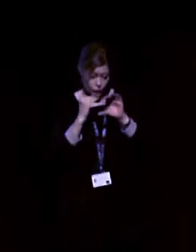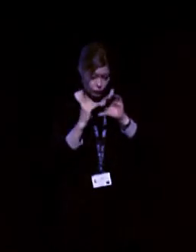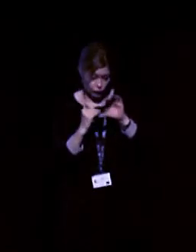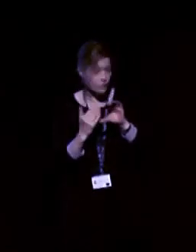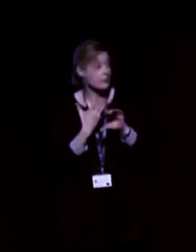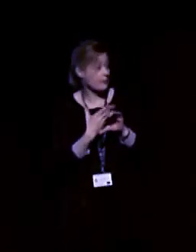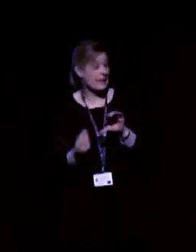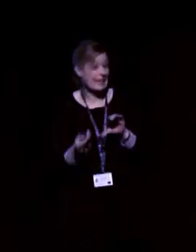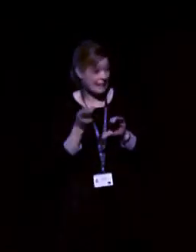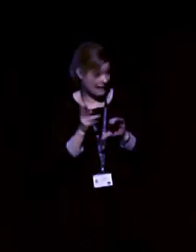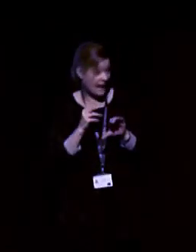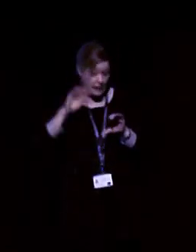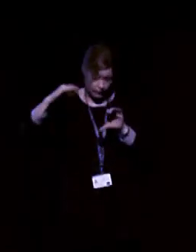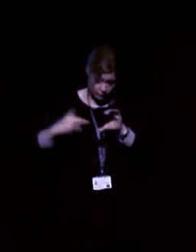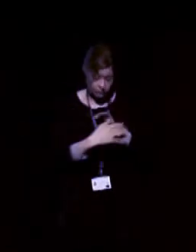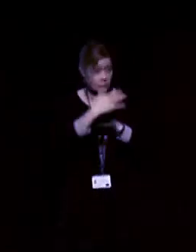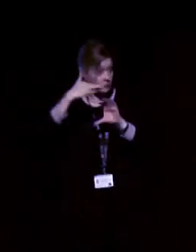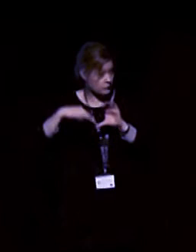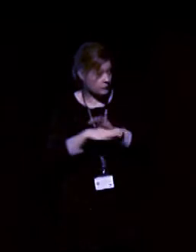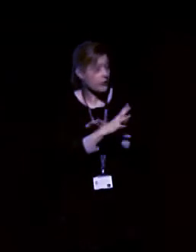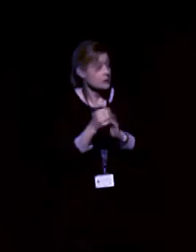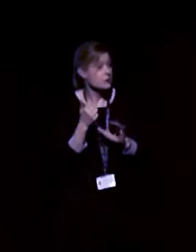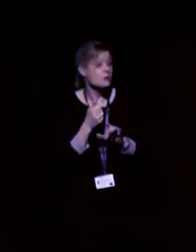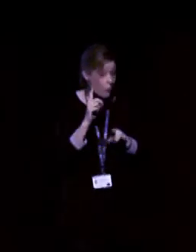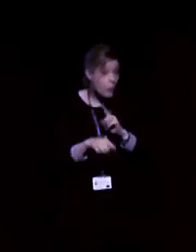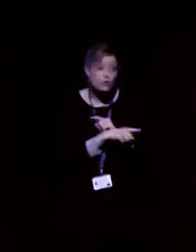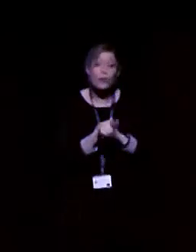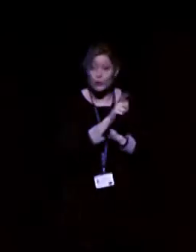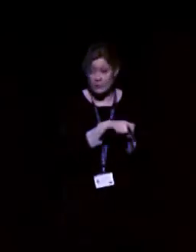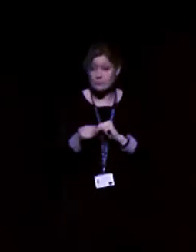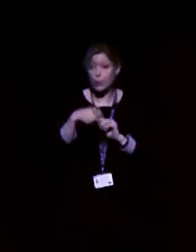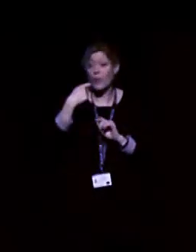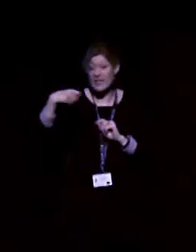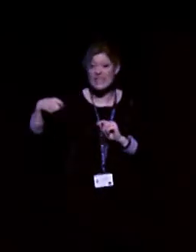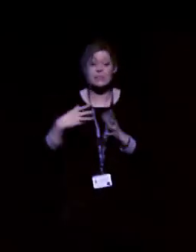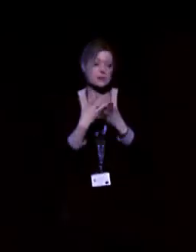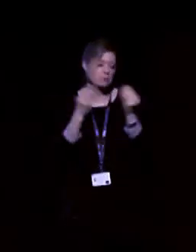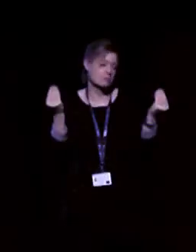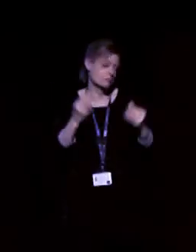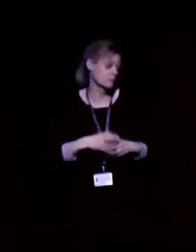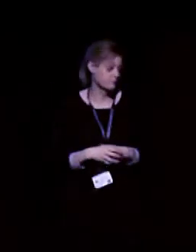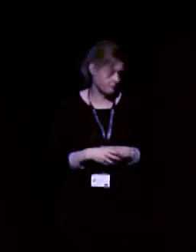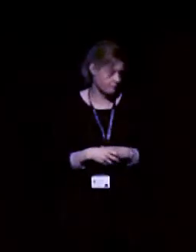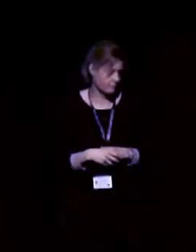is re-established, the tinnitus in the majority of situations completely resolves.